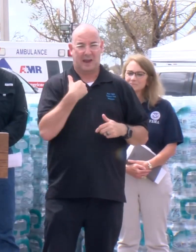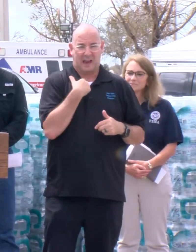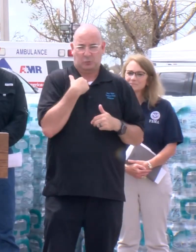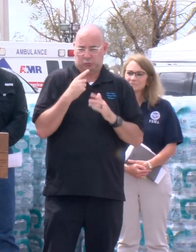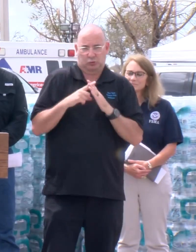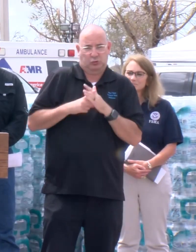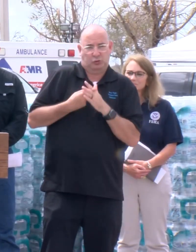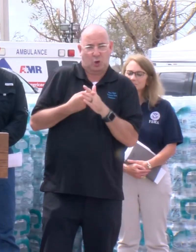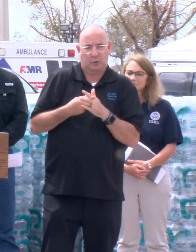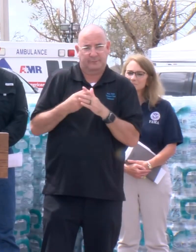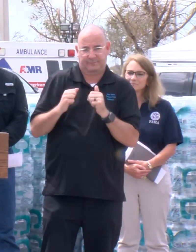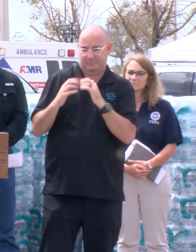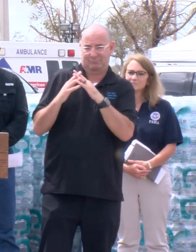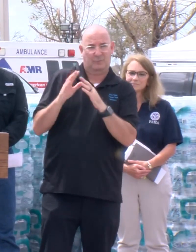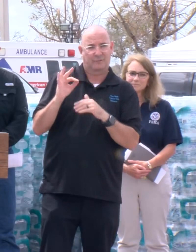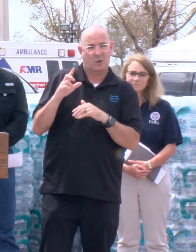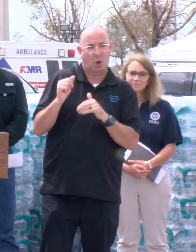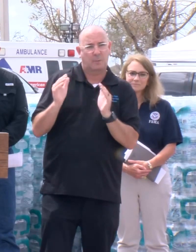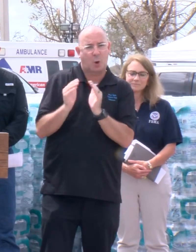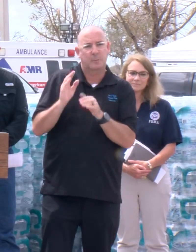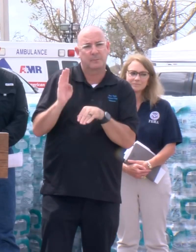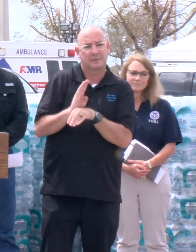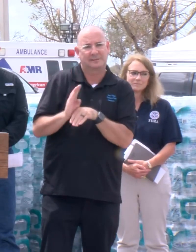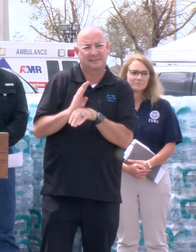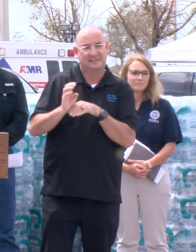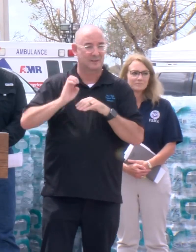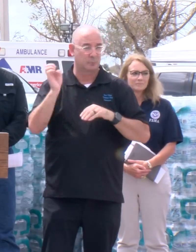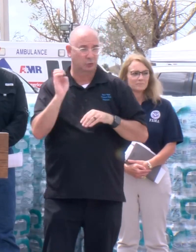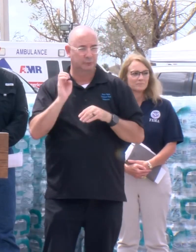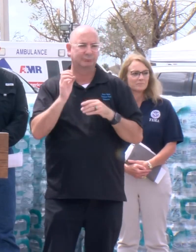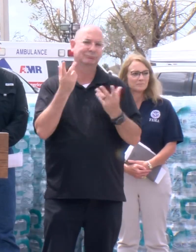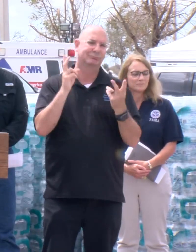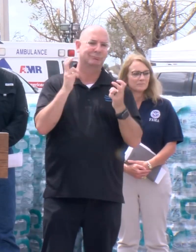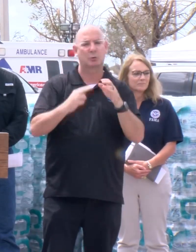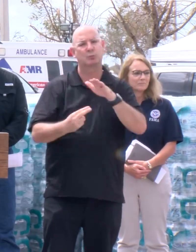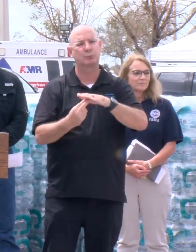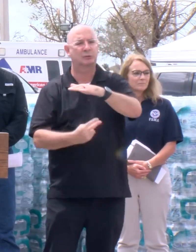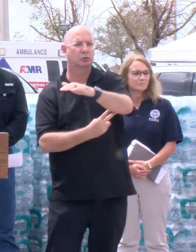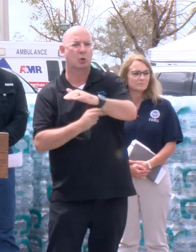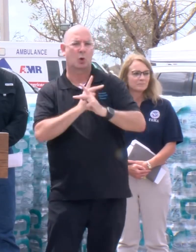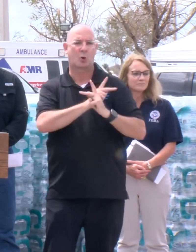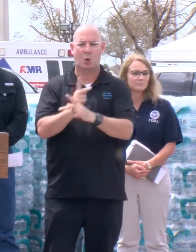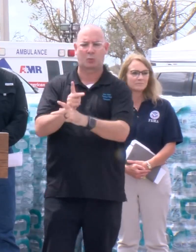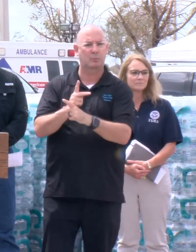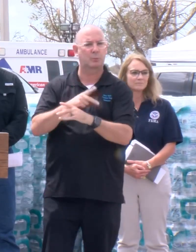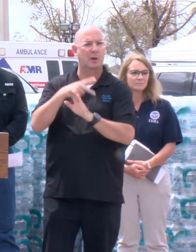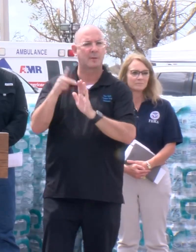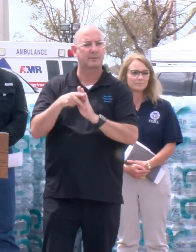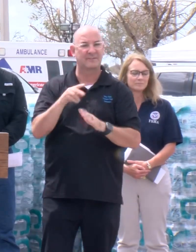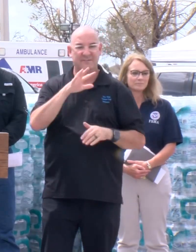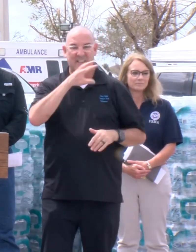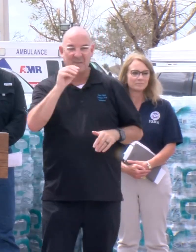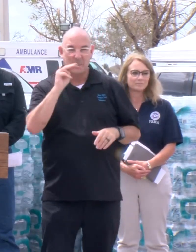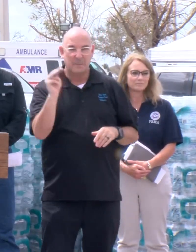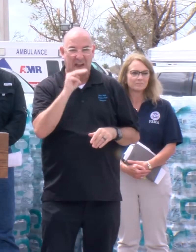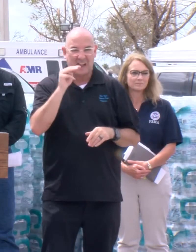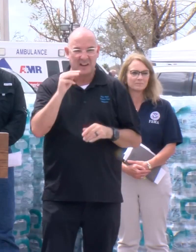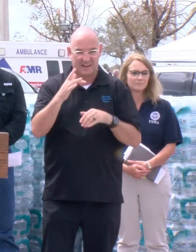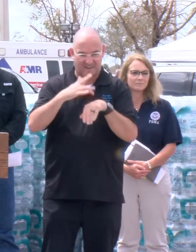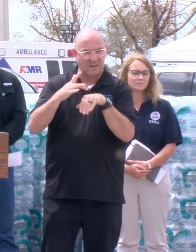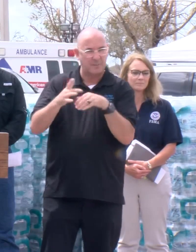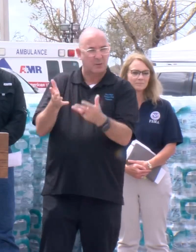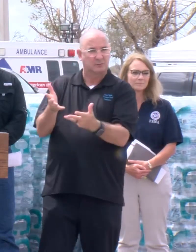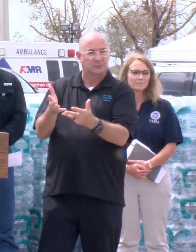Business Emergency Bridge Loan Program. We made an initial tranche of $50 million available. We set aside 10 of that